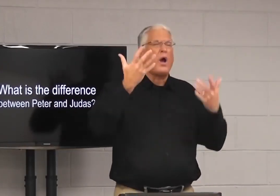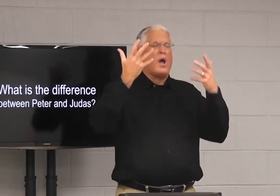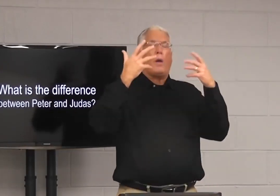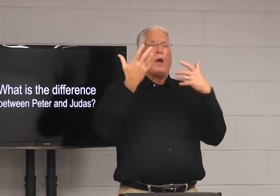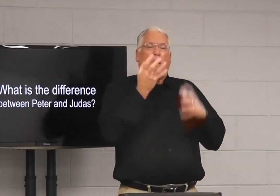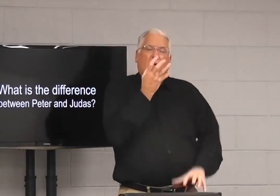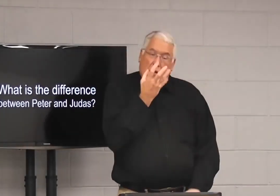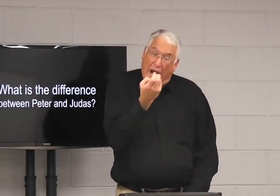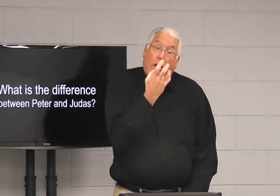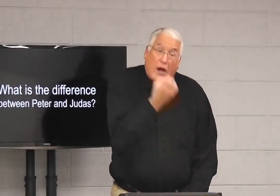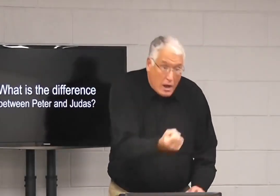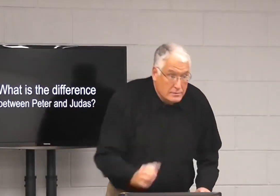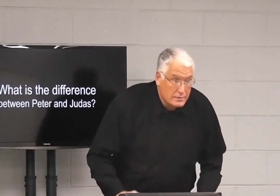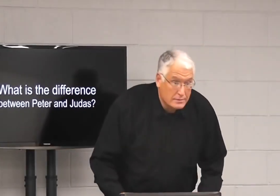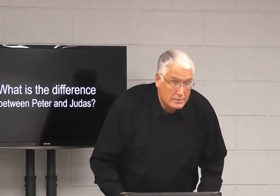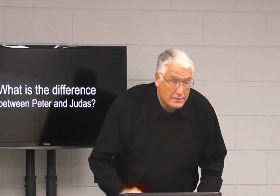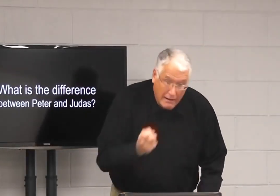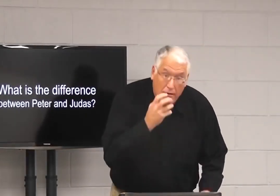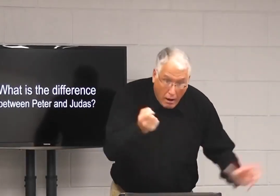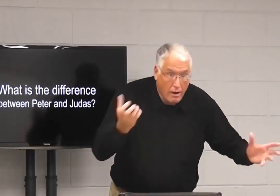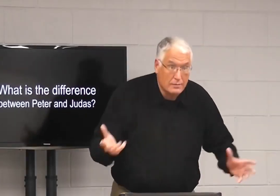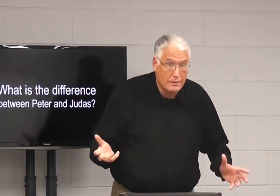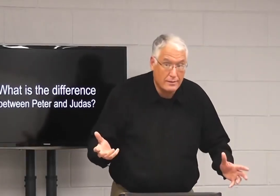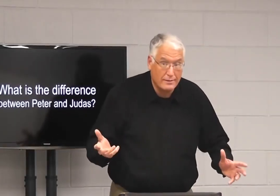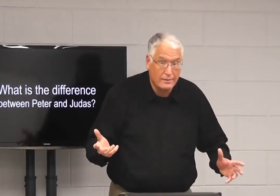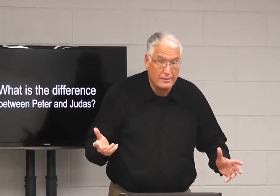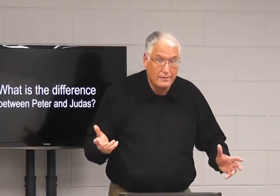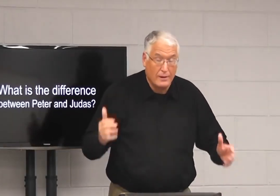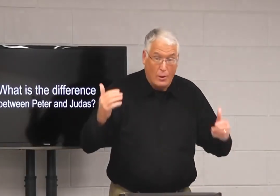him. And he cussed.